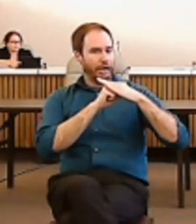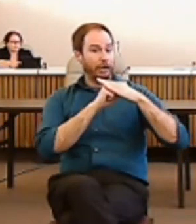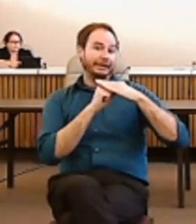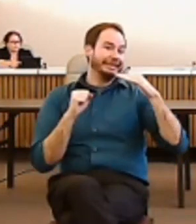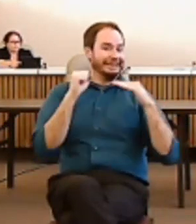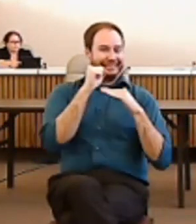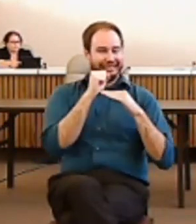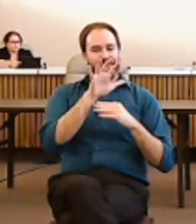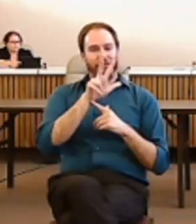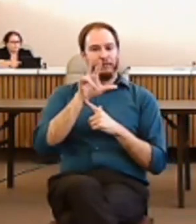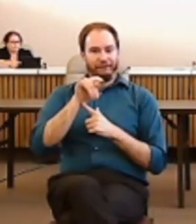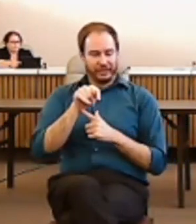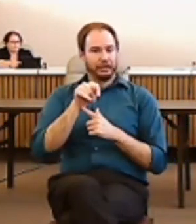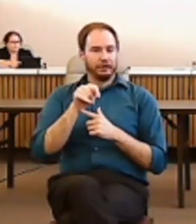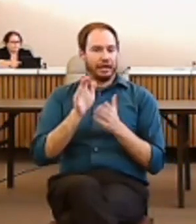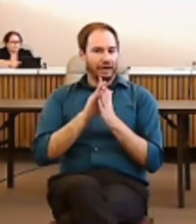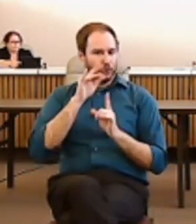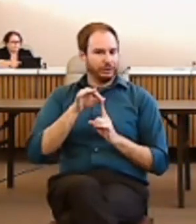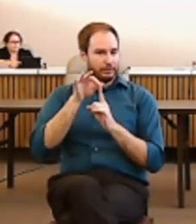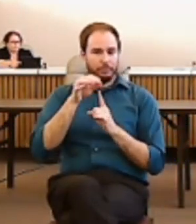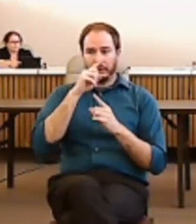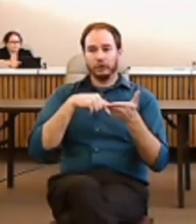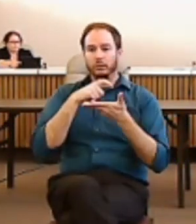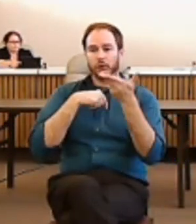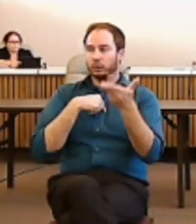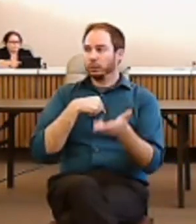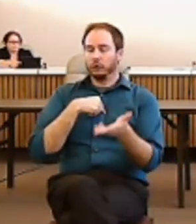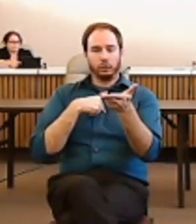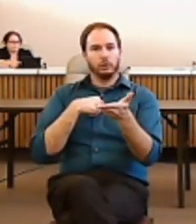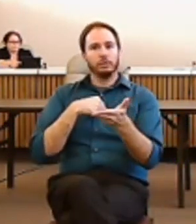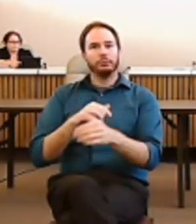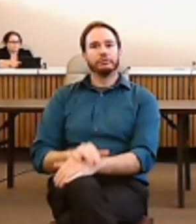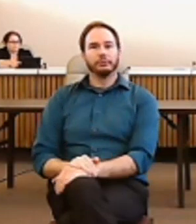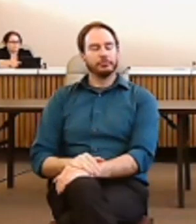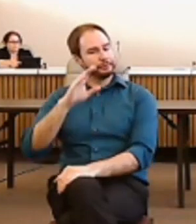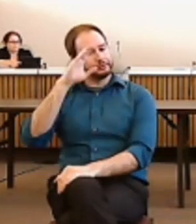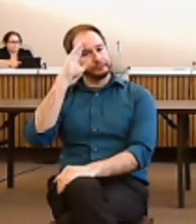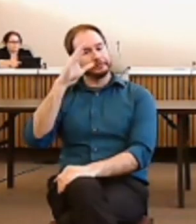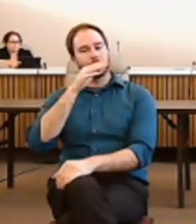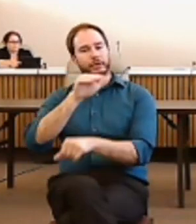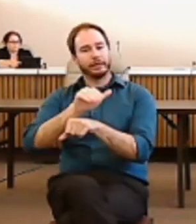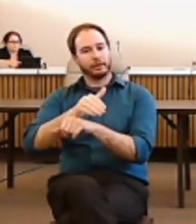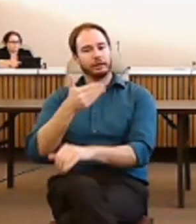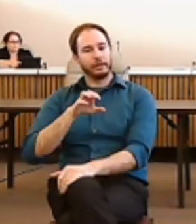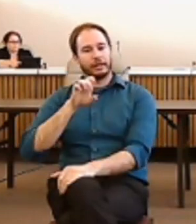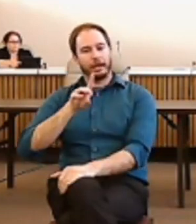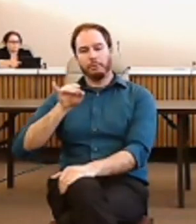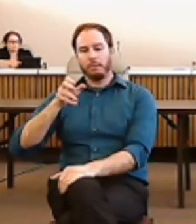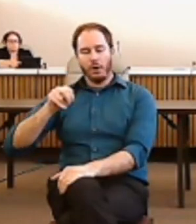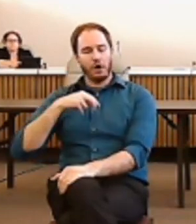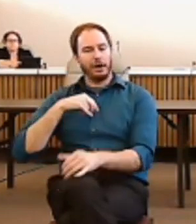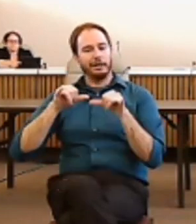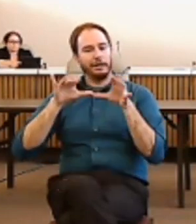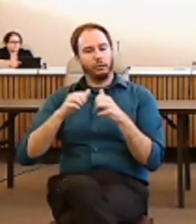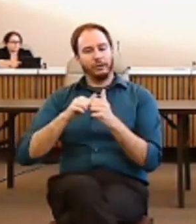That's application 18. Please introduce yourself and give an introduction to your project. Hello and good evening. My name is Ed Martin. I'm an engineer